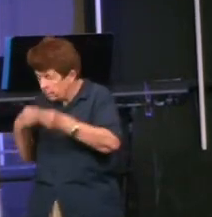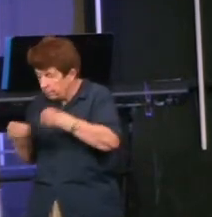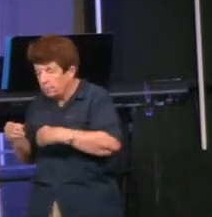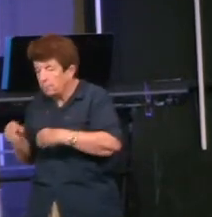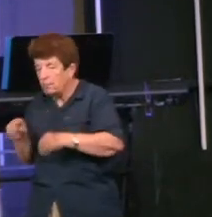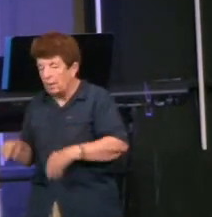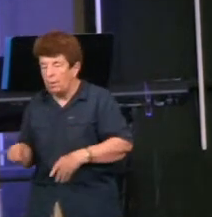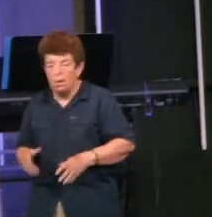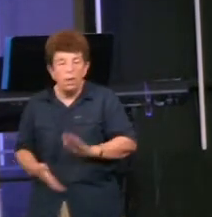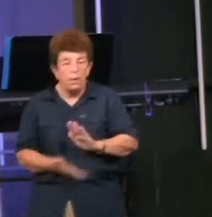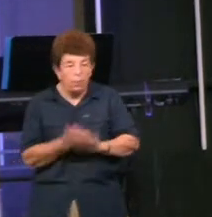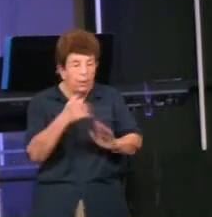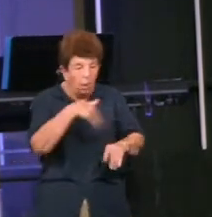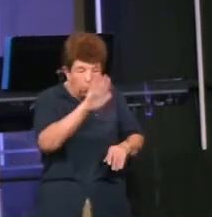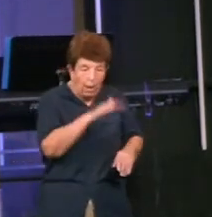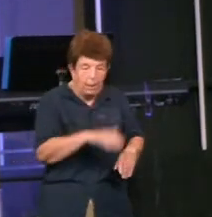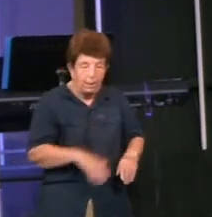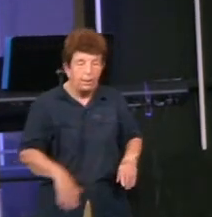and then we go away